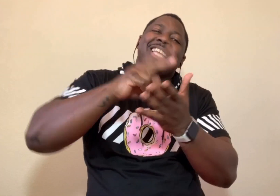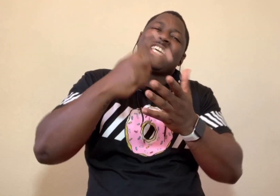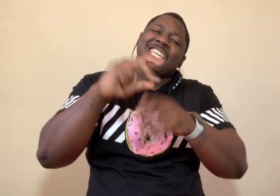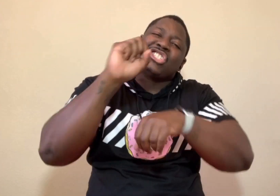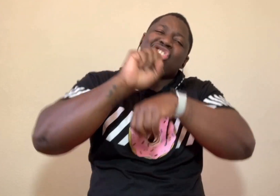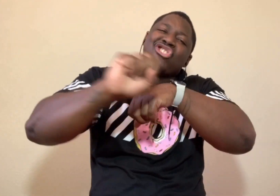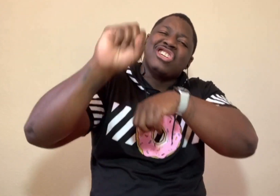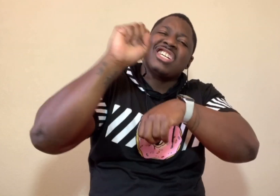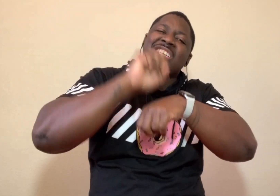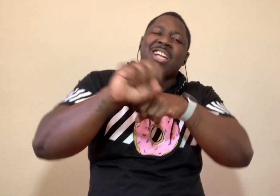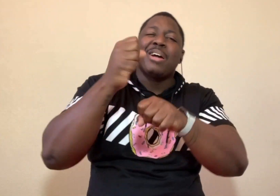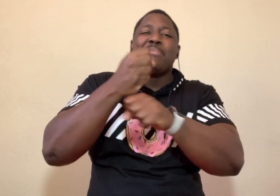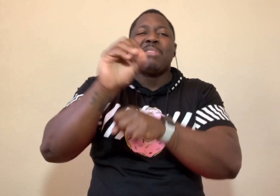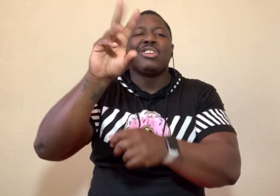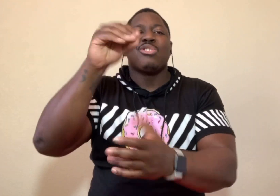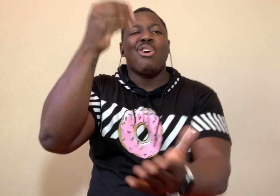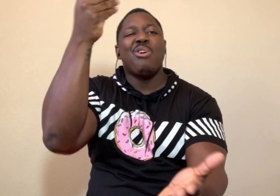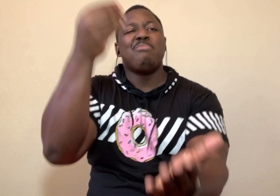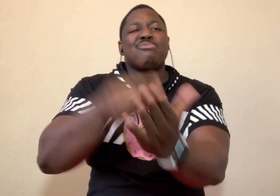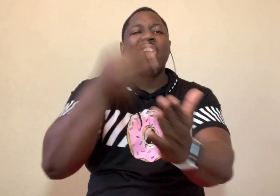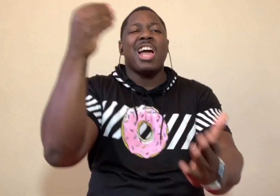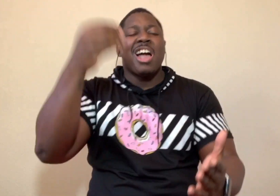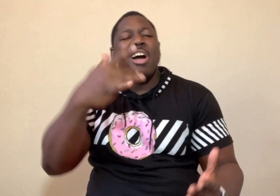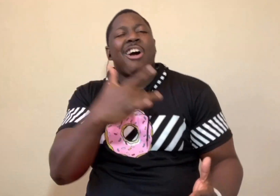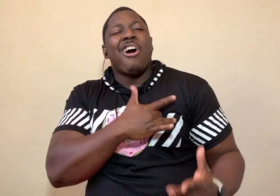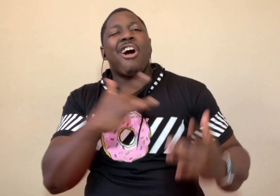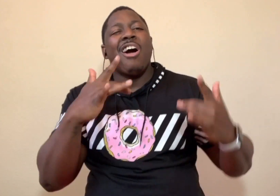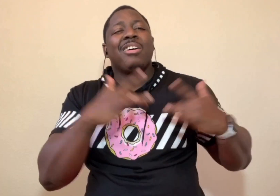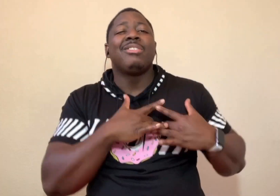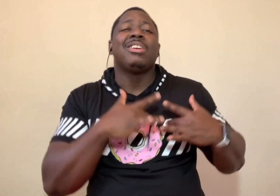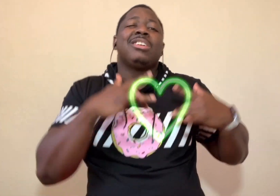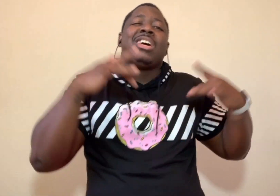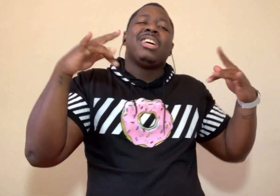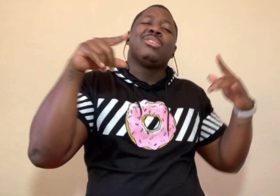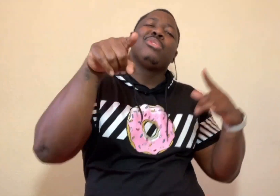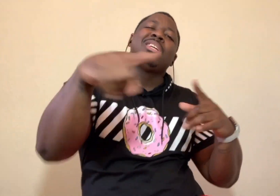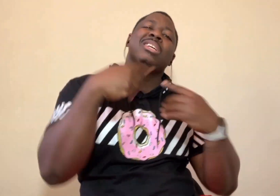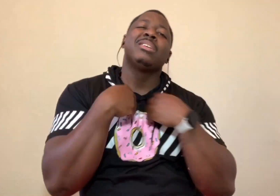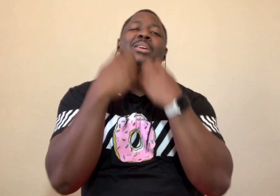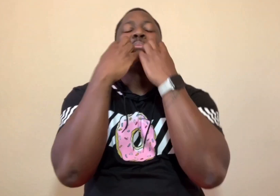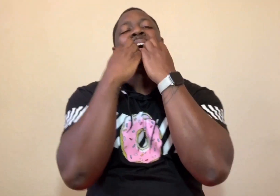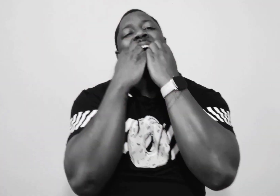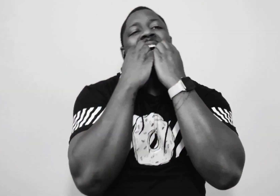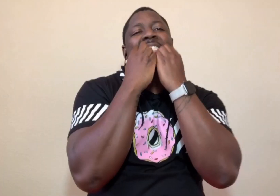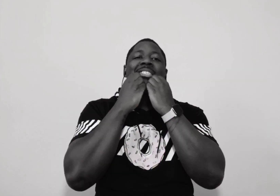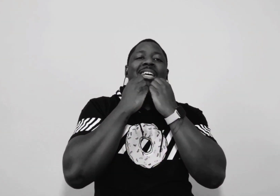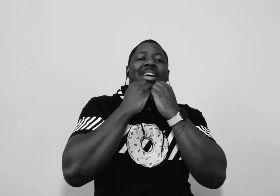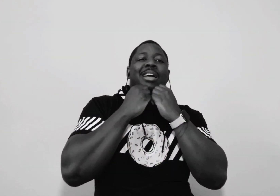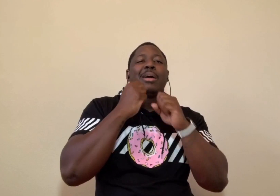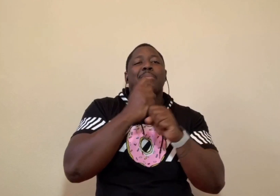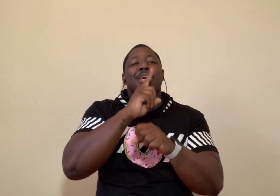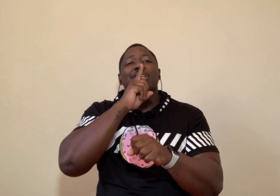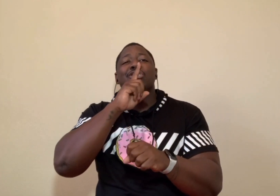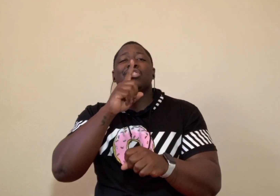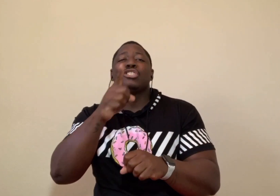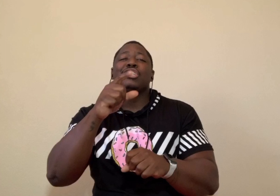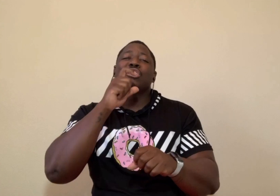the kitchen cooking, I'll cut your own bread. Heart full of equity, you're an asset. Make sure that